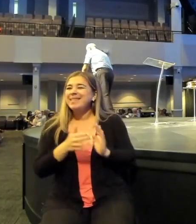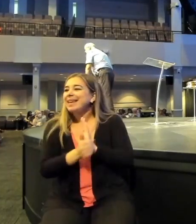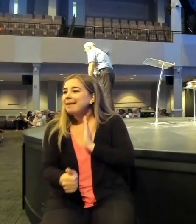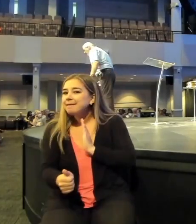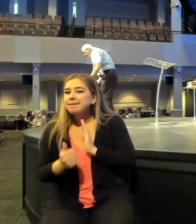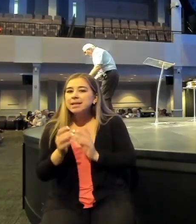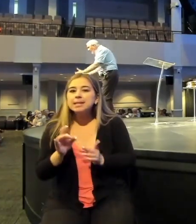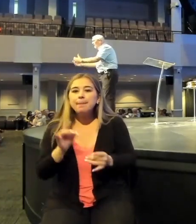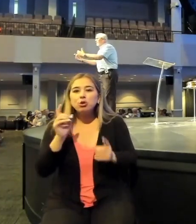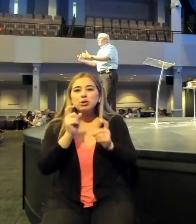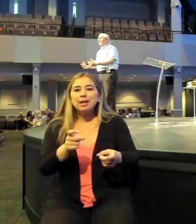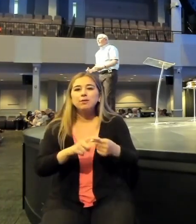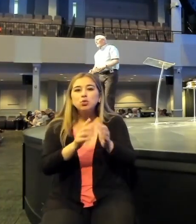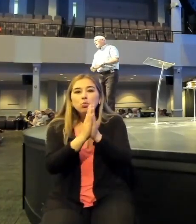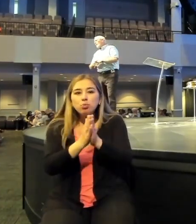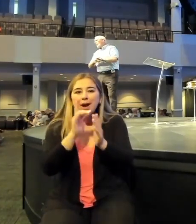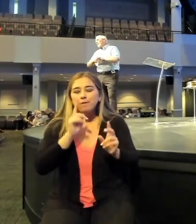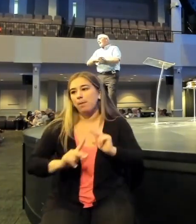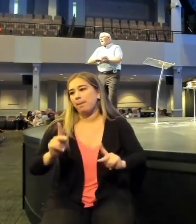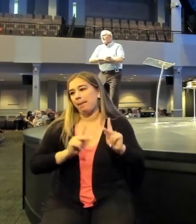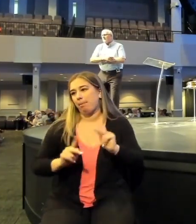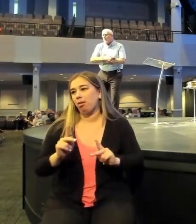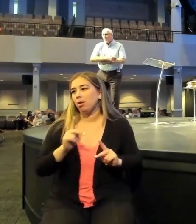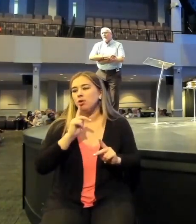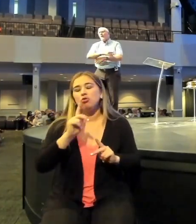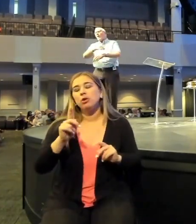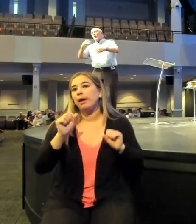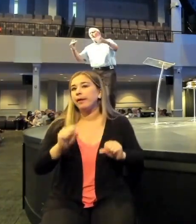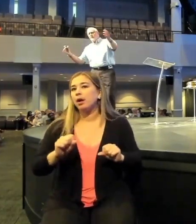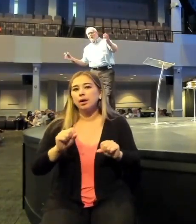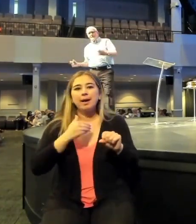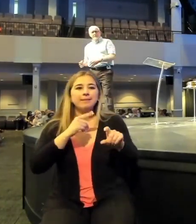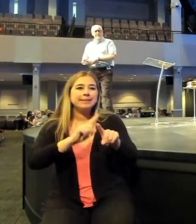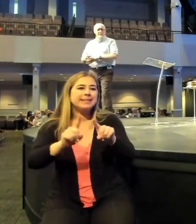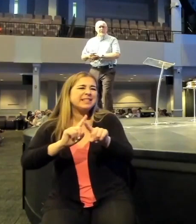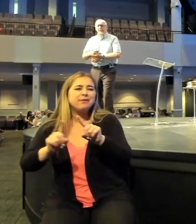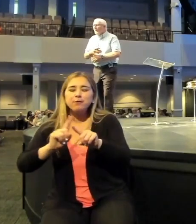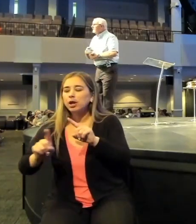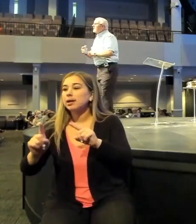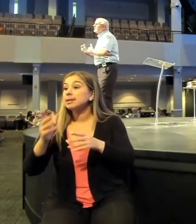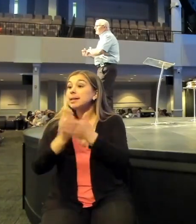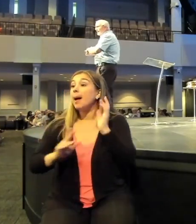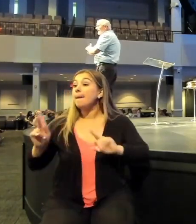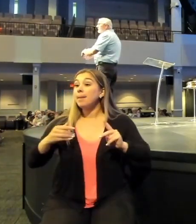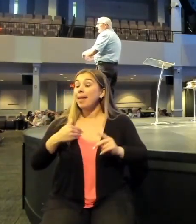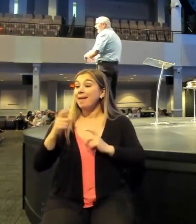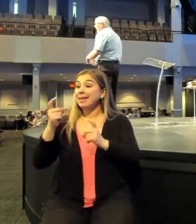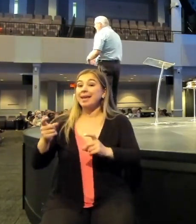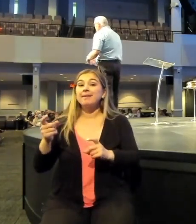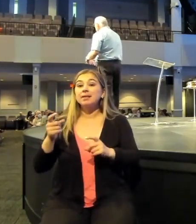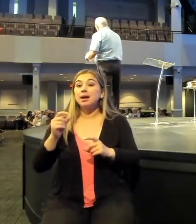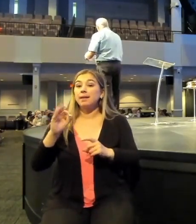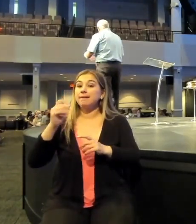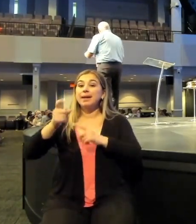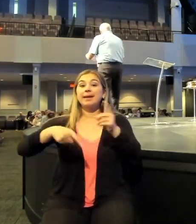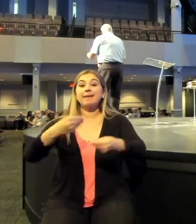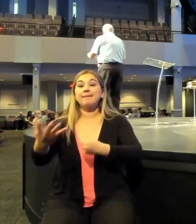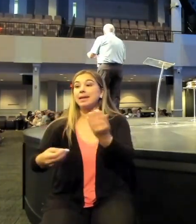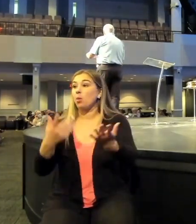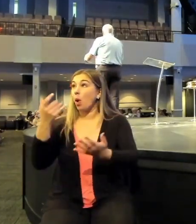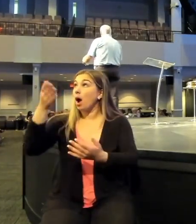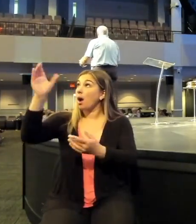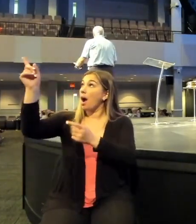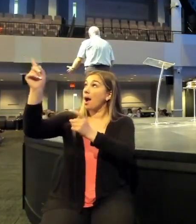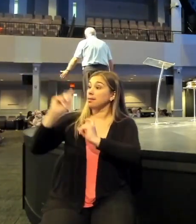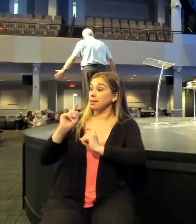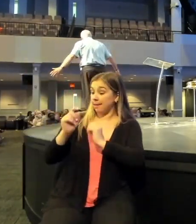a spiritual gift of praying for people. And we could go on to talk about all the different. Some people have the gift of giving because God has blessed